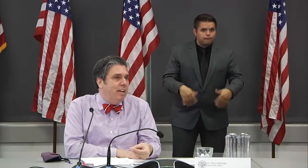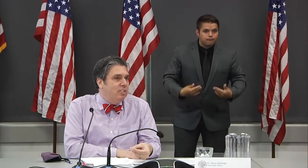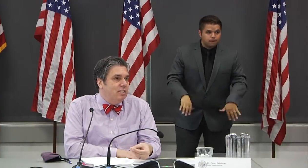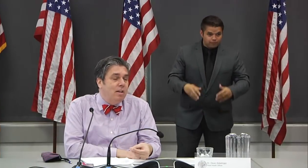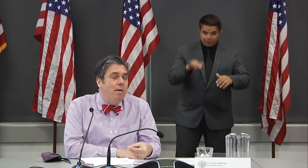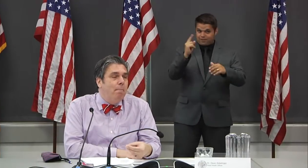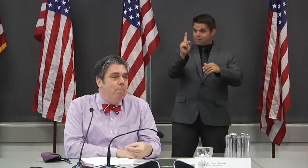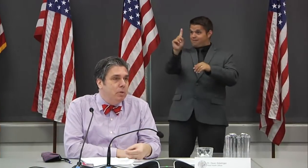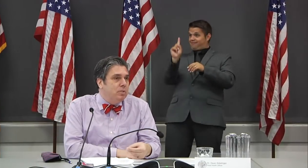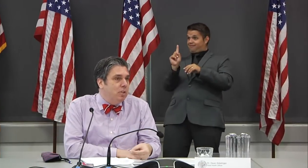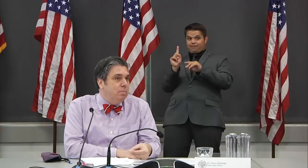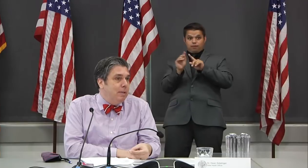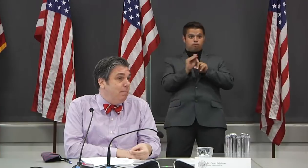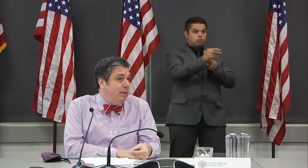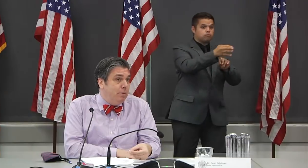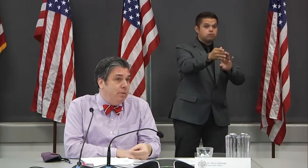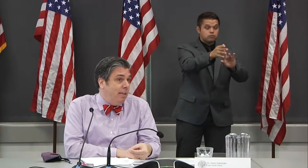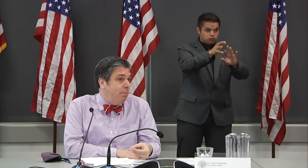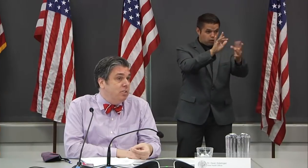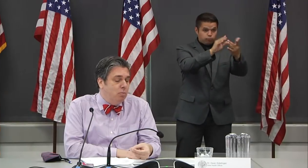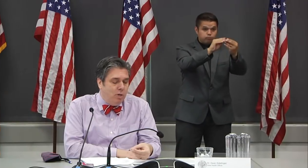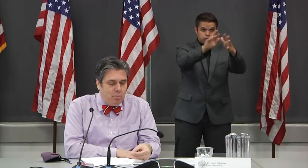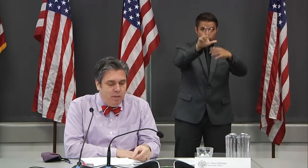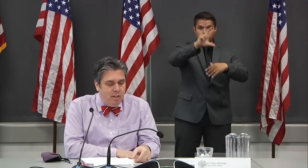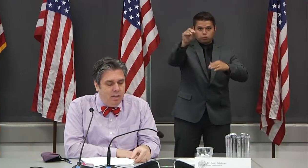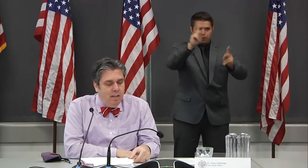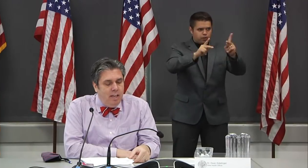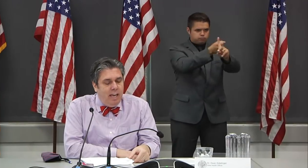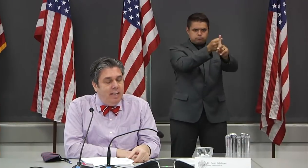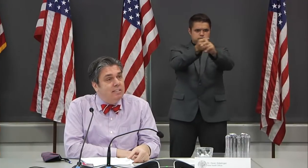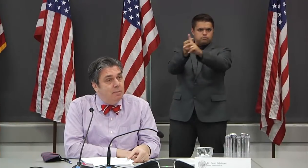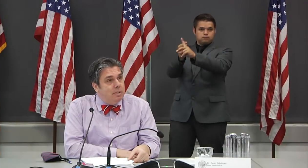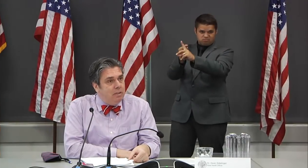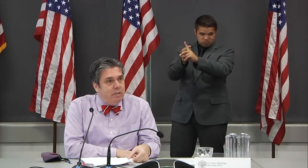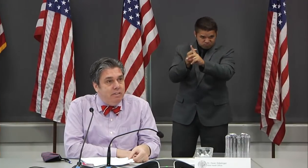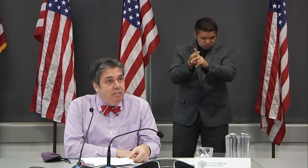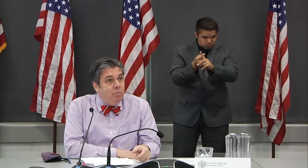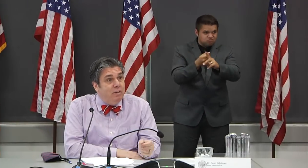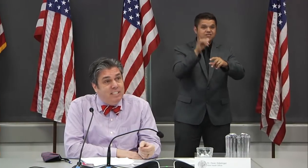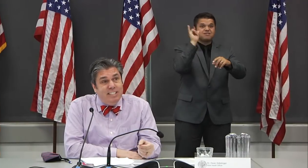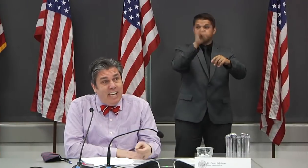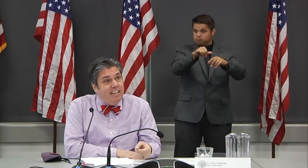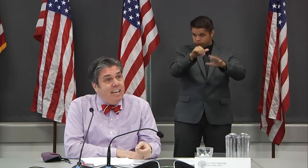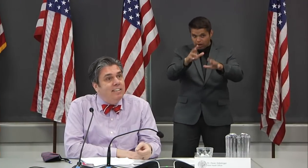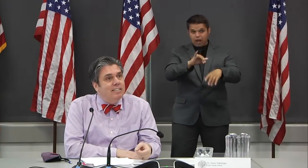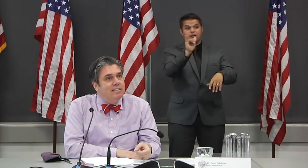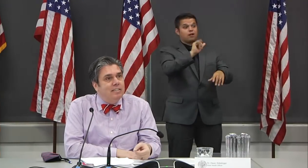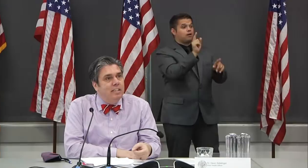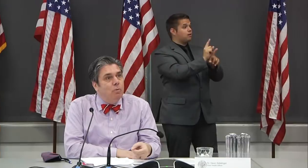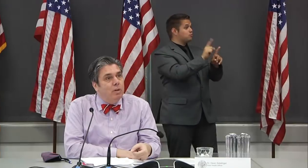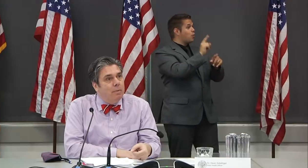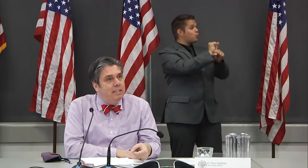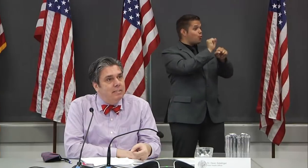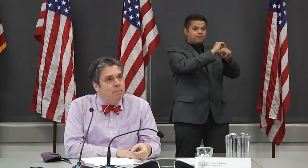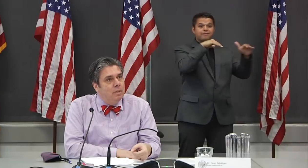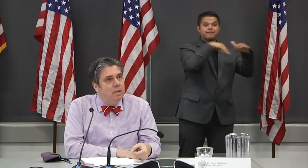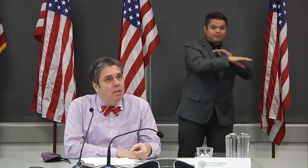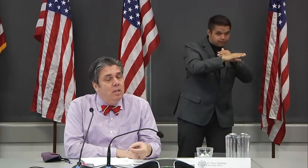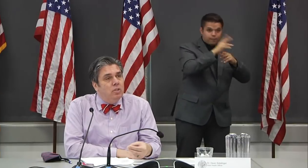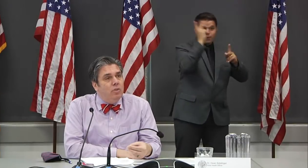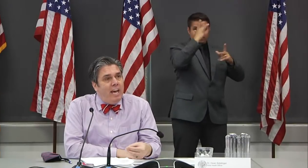potentially infectious, most of those being people that person worked with. And subsequently, we've seen 10 cases in the